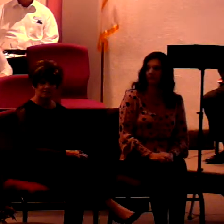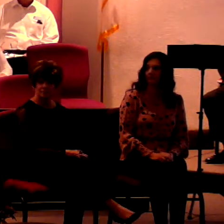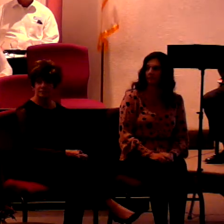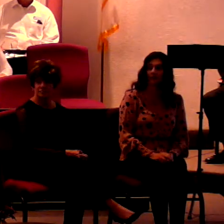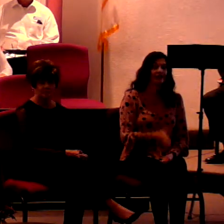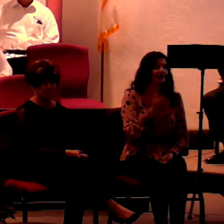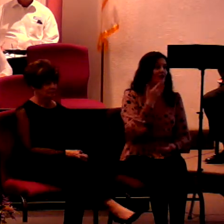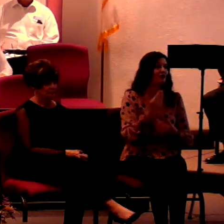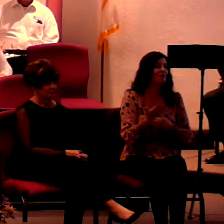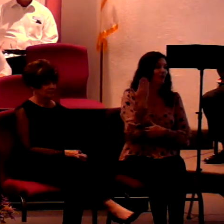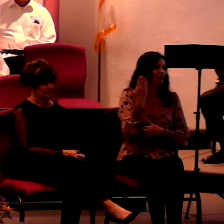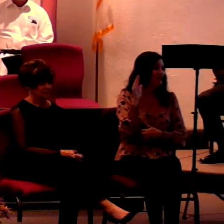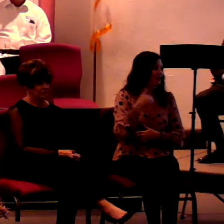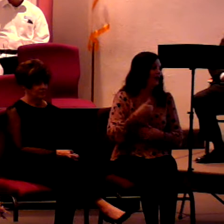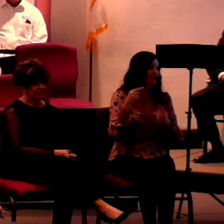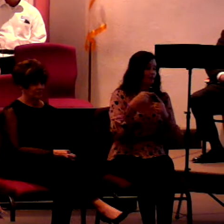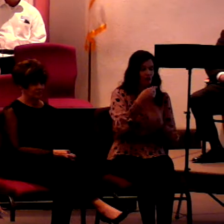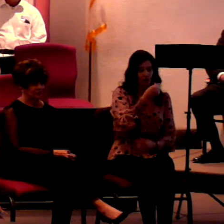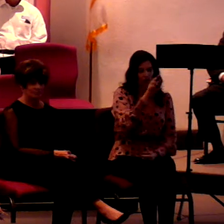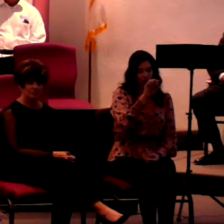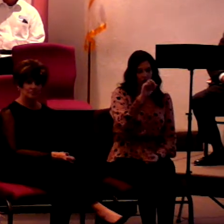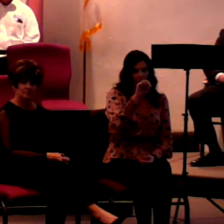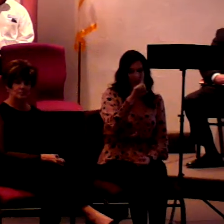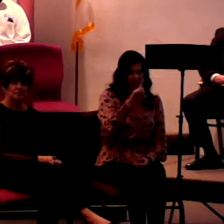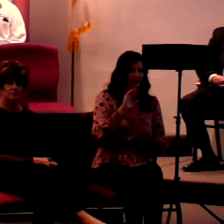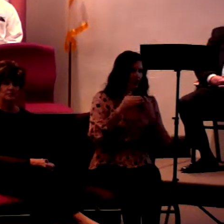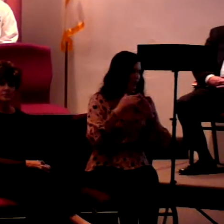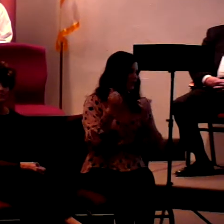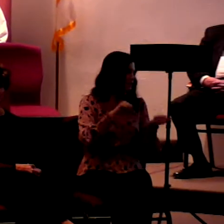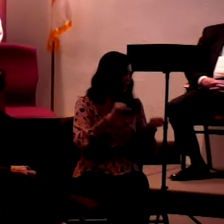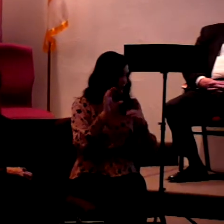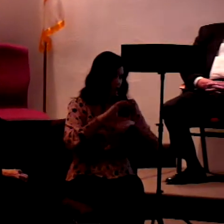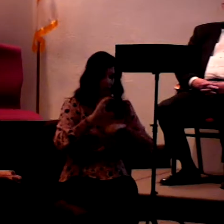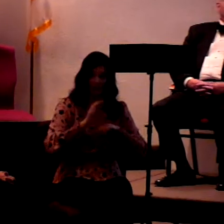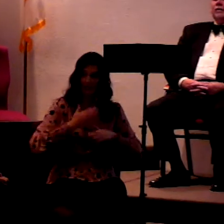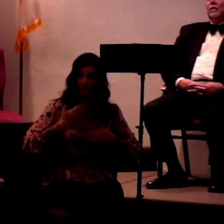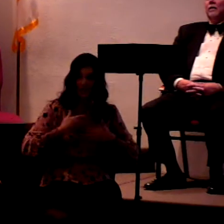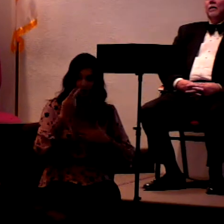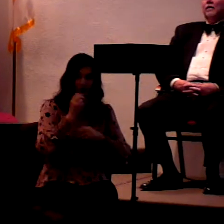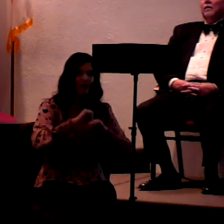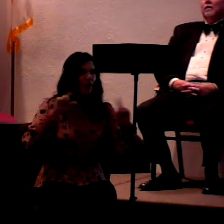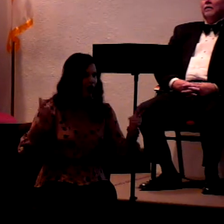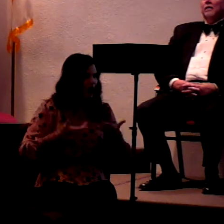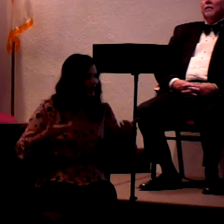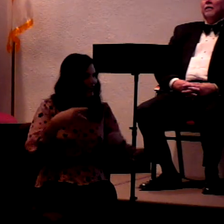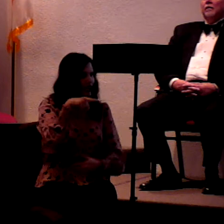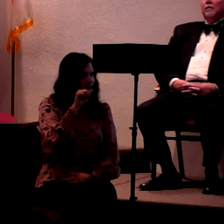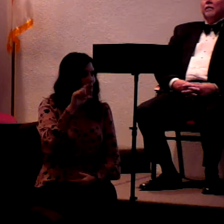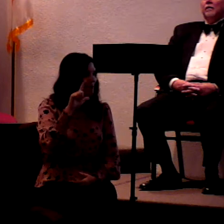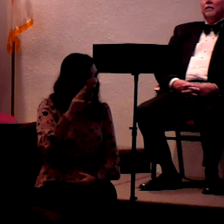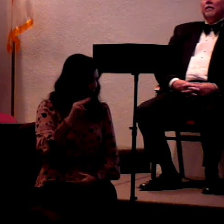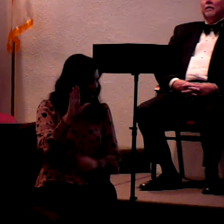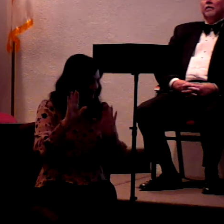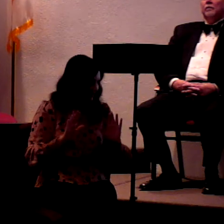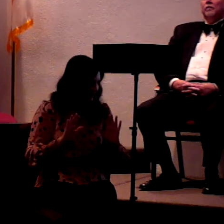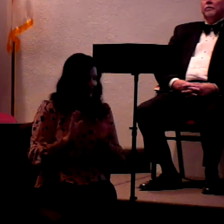Good morning. Welcome to Grand Community Baptist Church. It's a pleasure to see all of you here on Palm Sunday. Lest